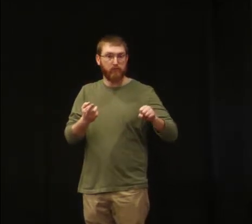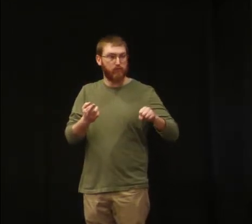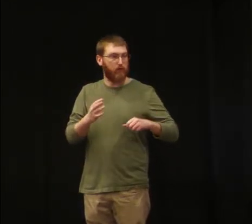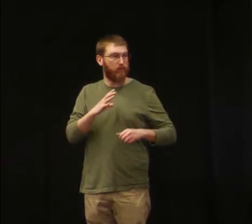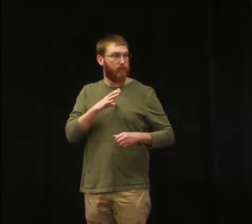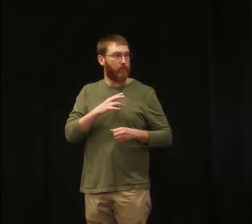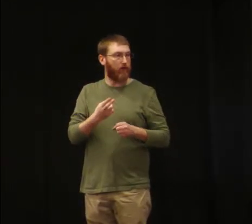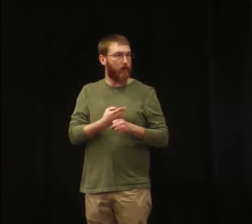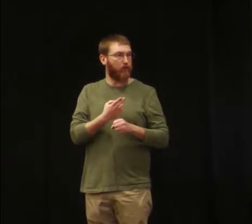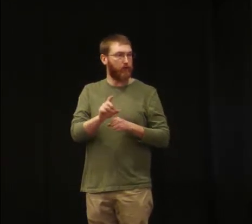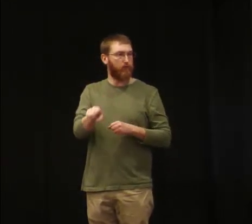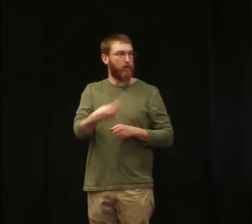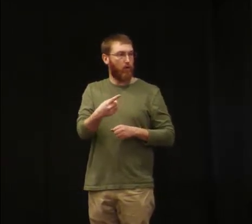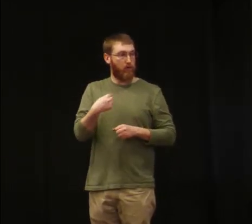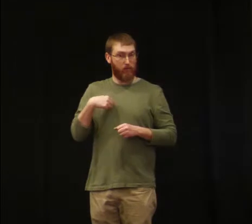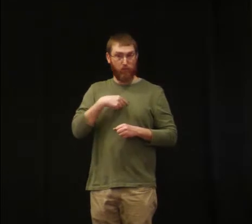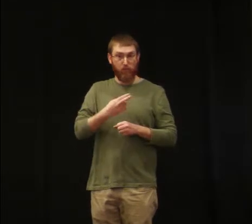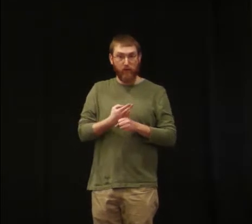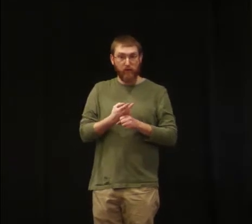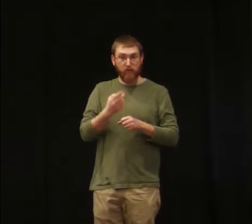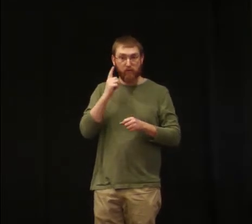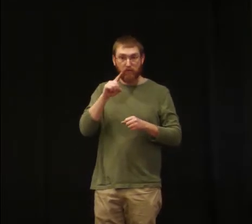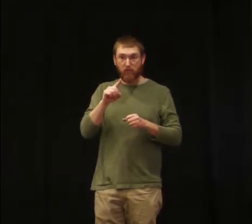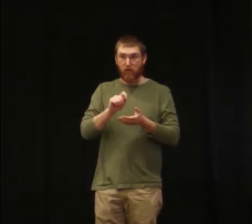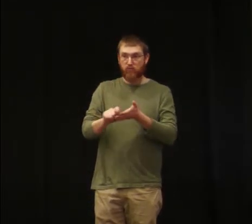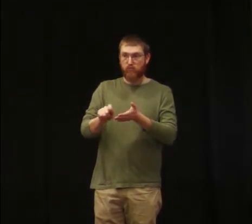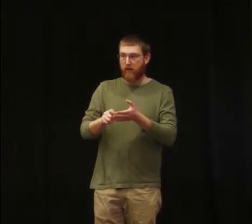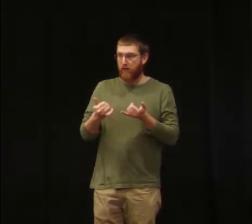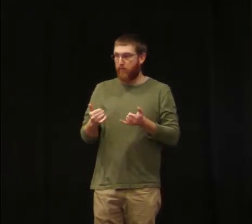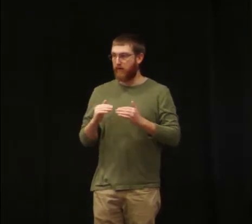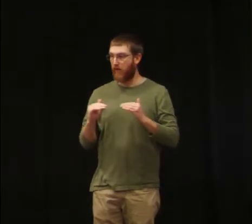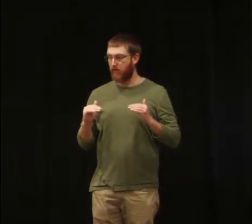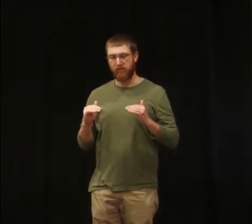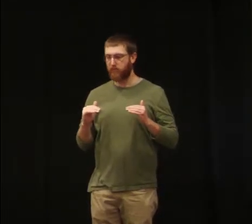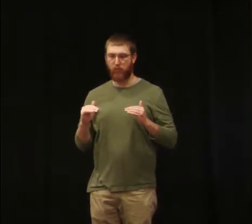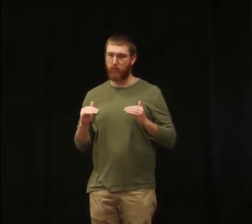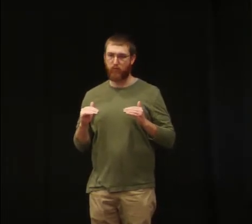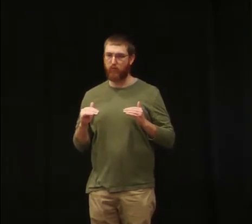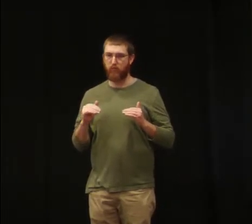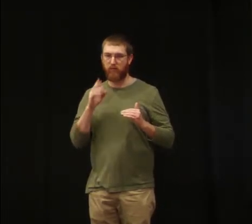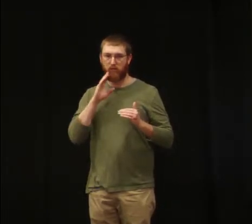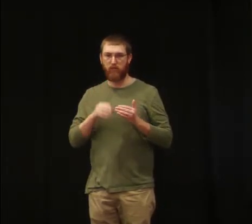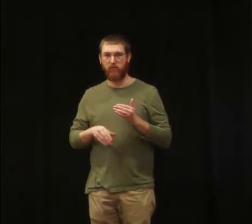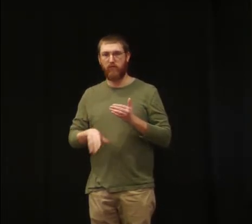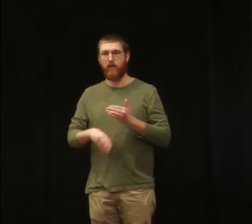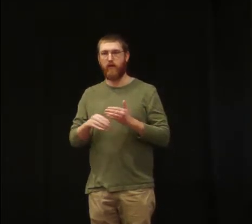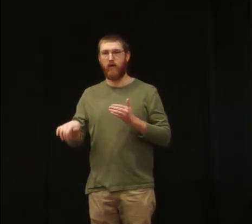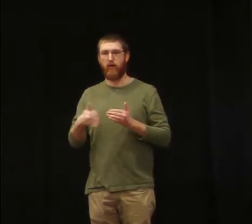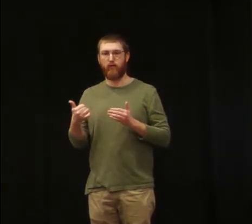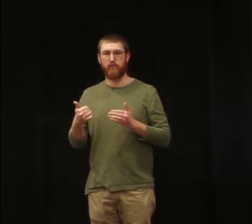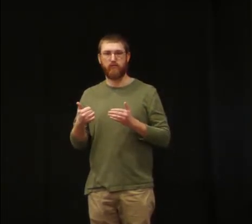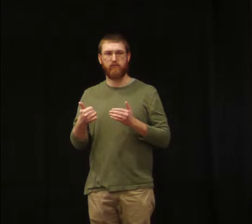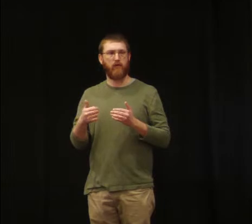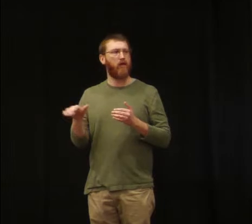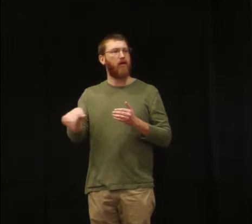use, that's not the only thing we're going to use when we're writing the present level. So you're correct on that. Anything else that stood